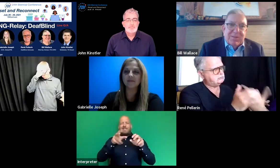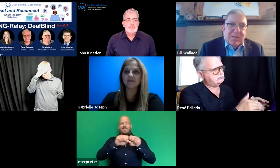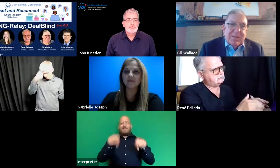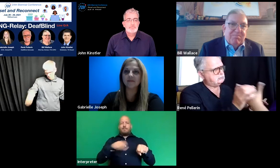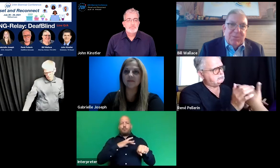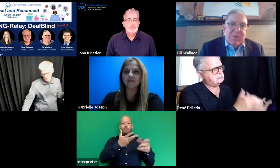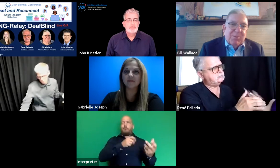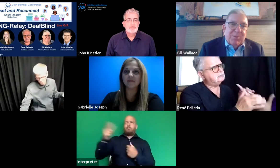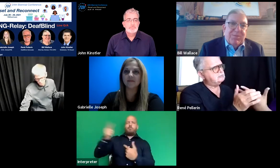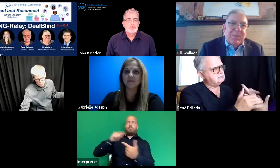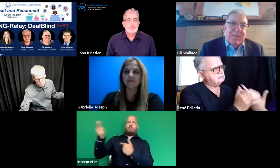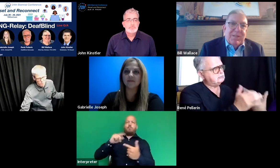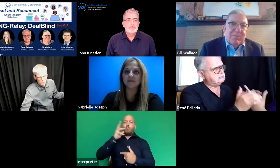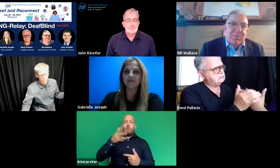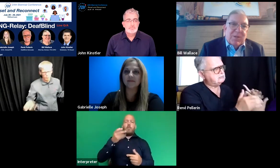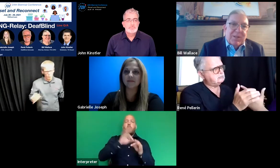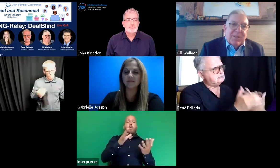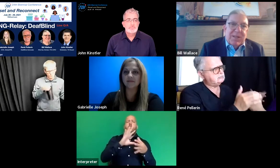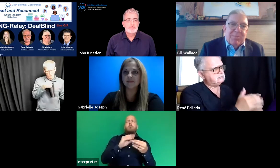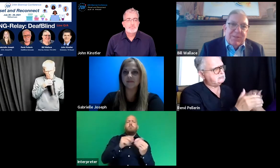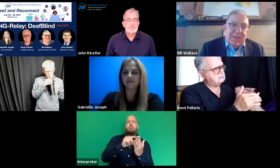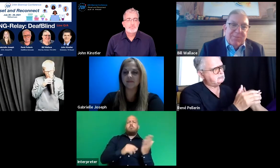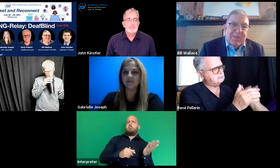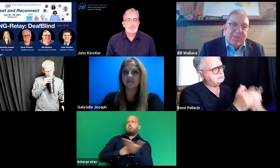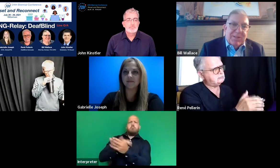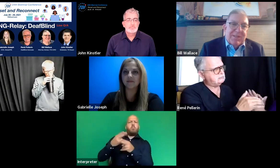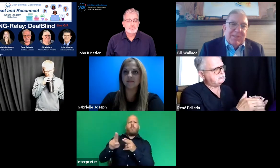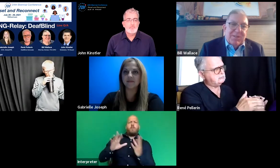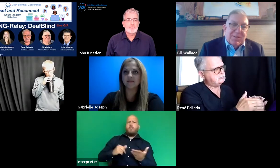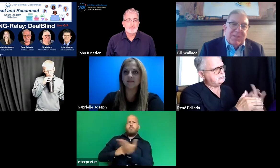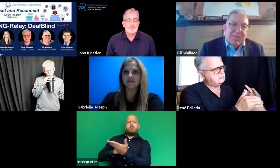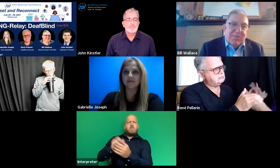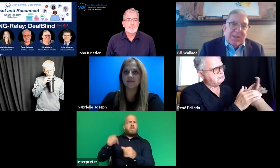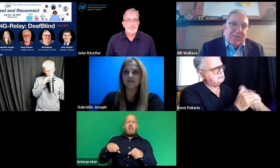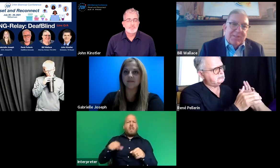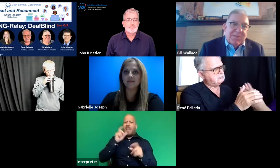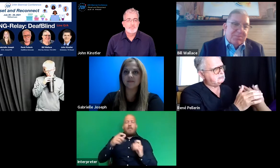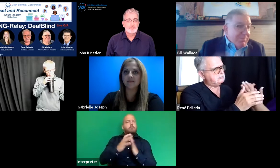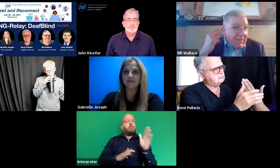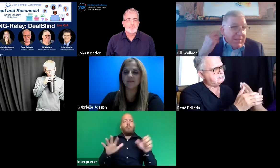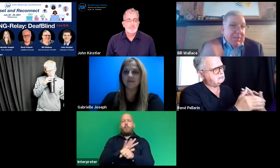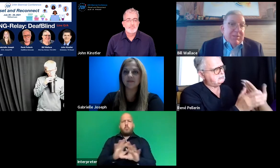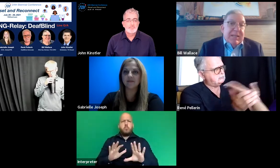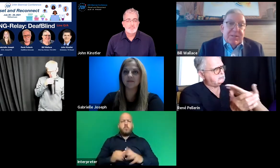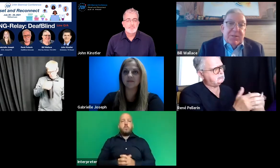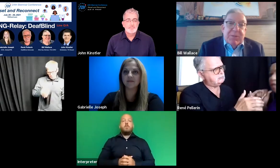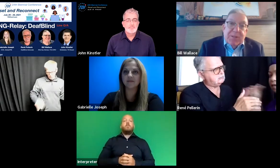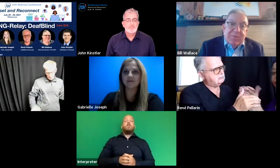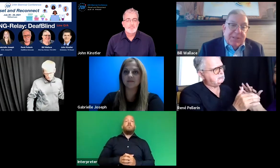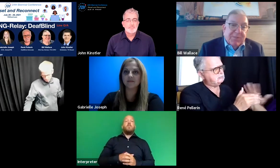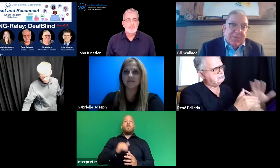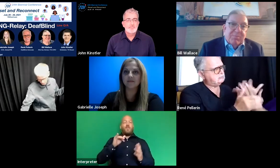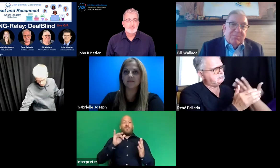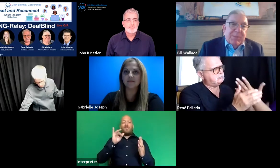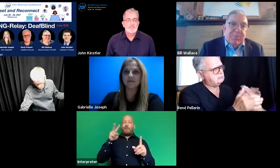just a brief type into the filing system. And so we would